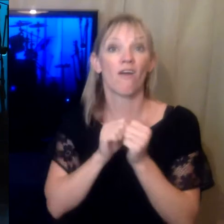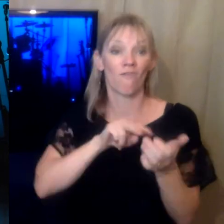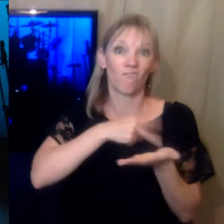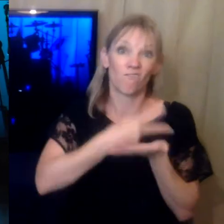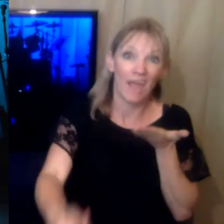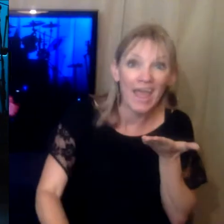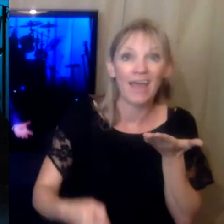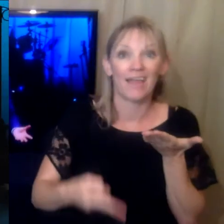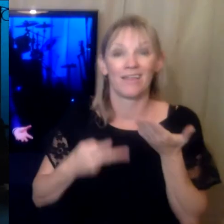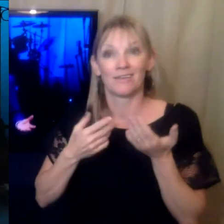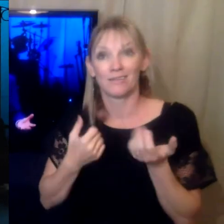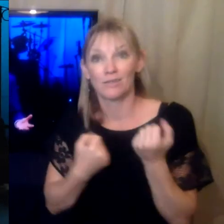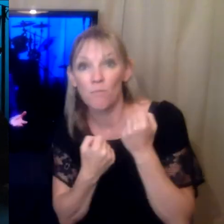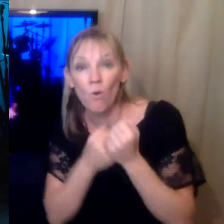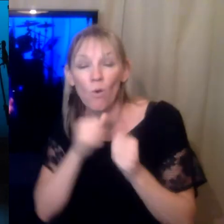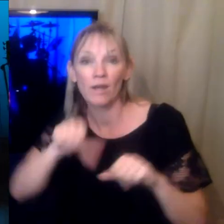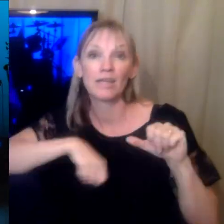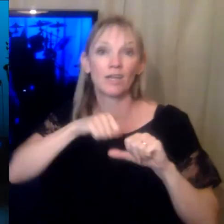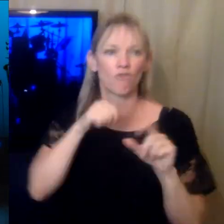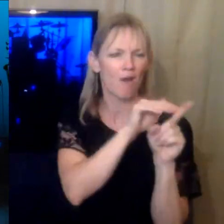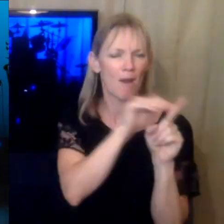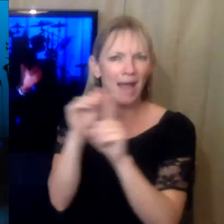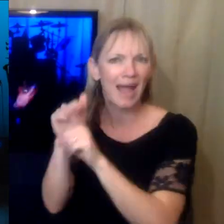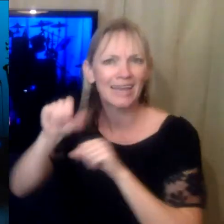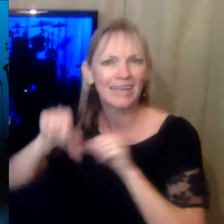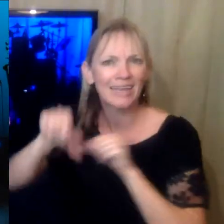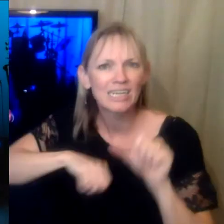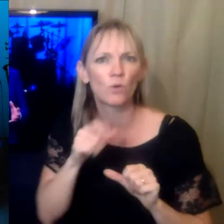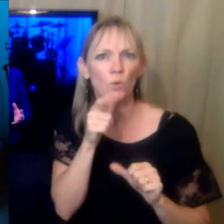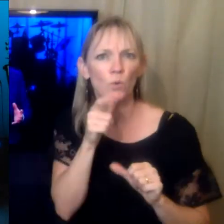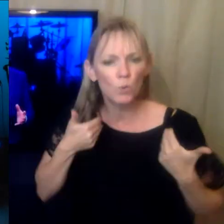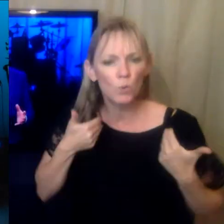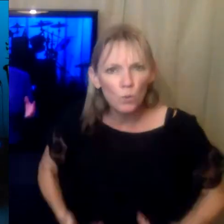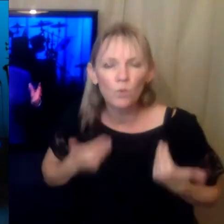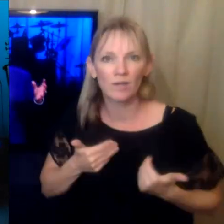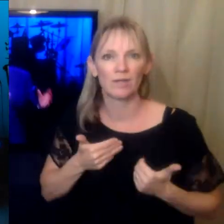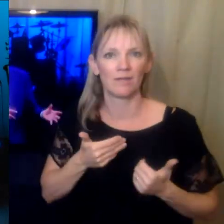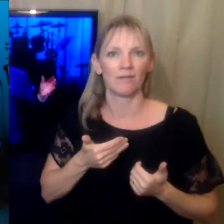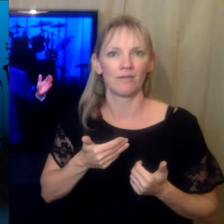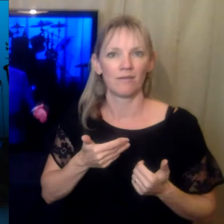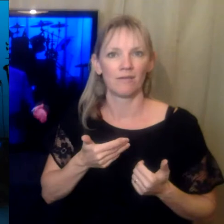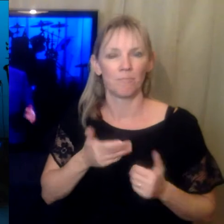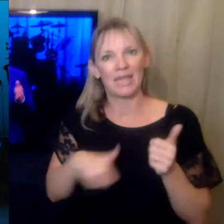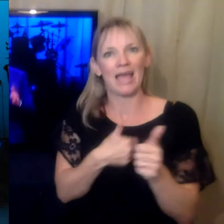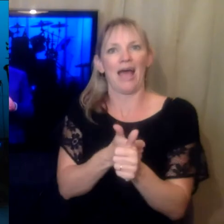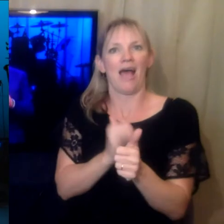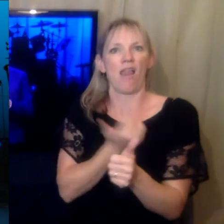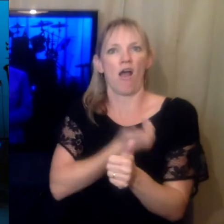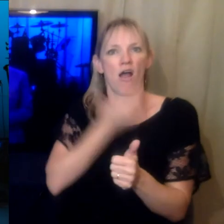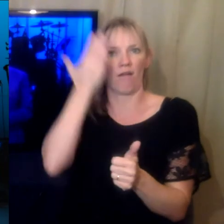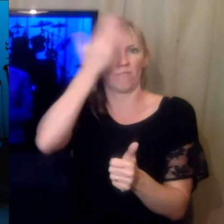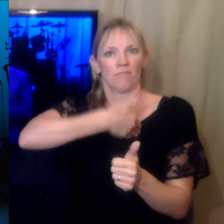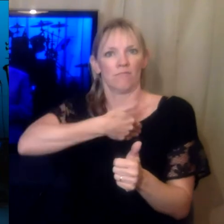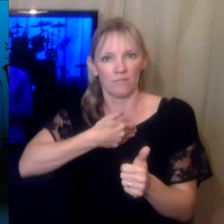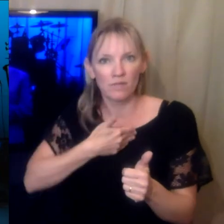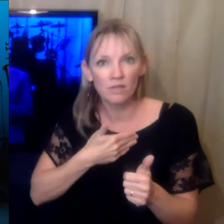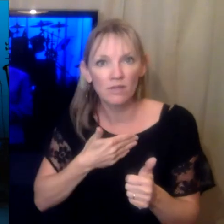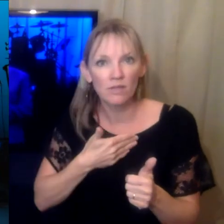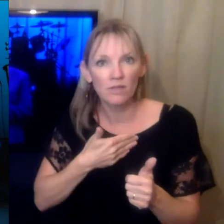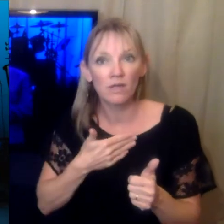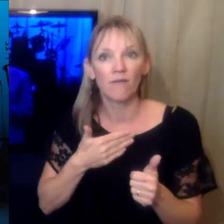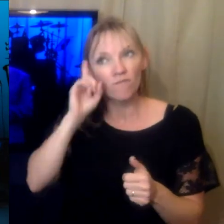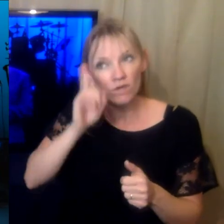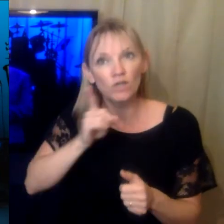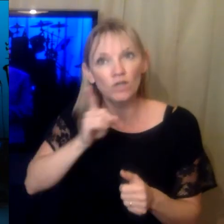to remind one another of who we are beyond the facades that we put on. Indeed, to walk each other